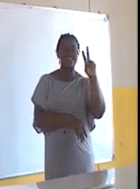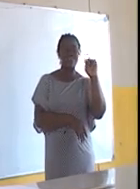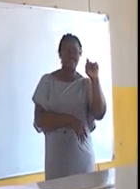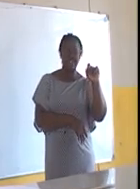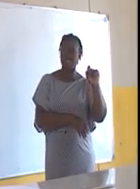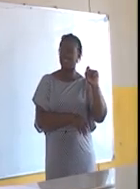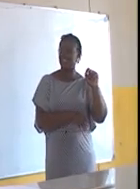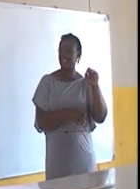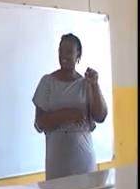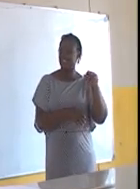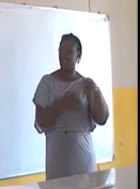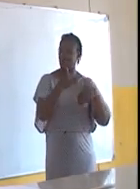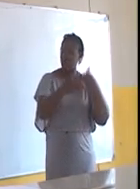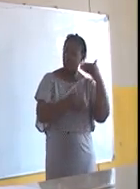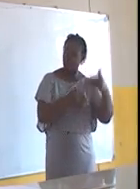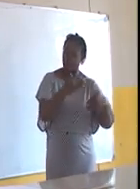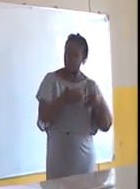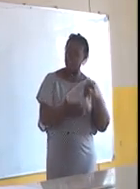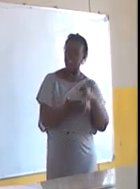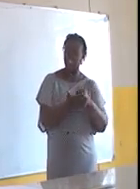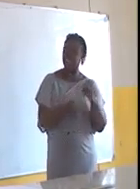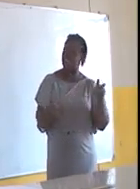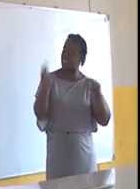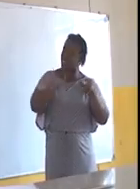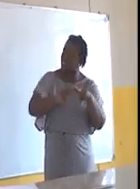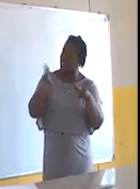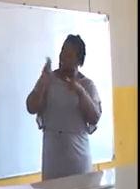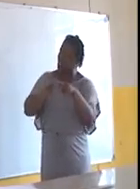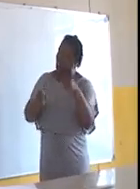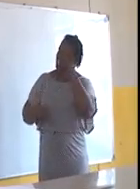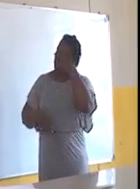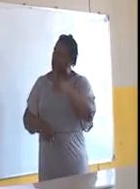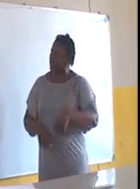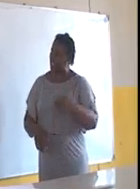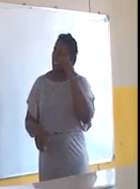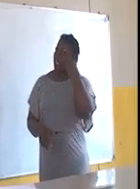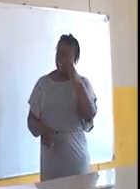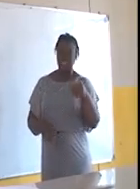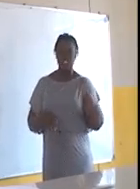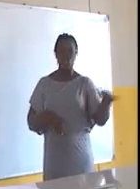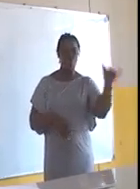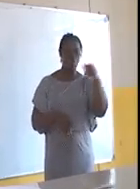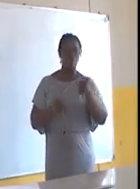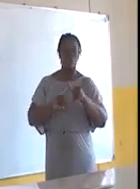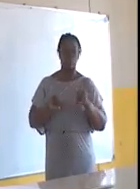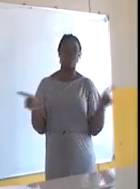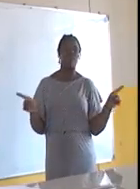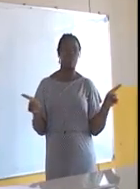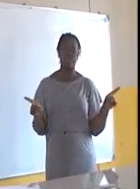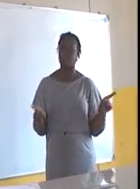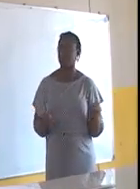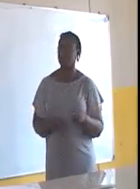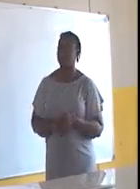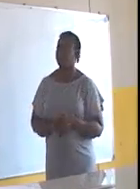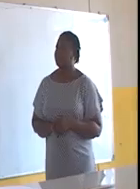increasing order, just the way we have in example 1. Let's consider the common difference as we did